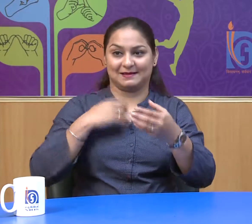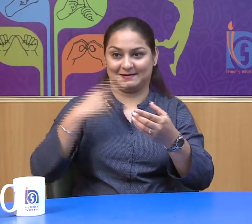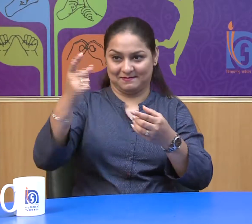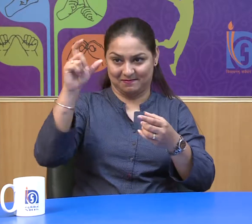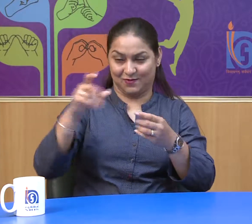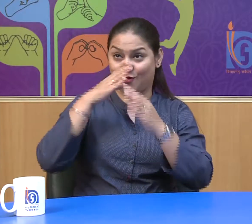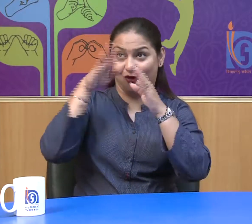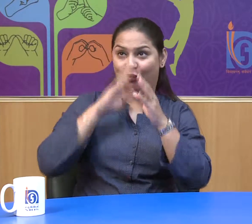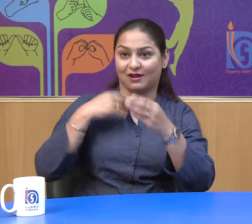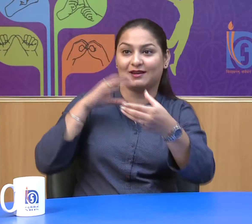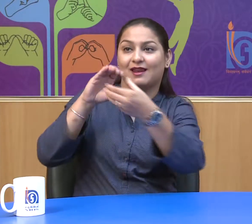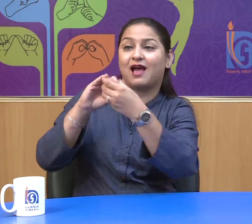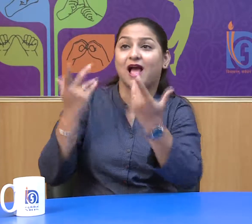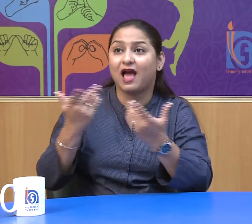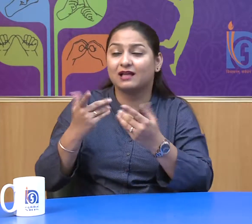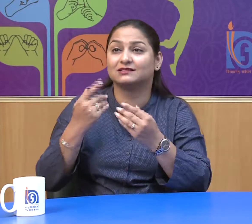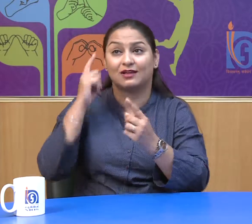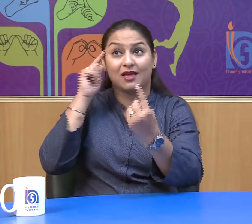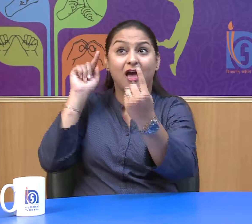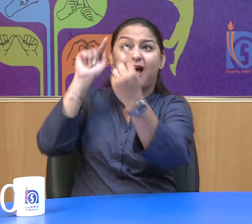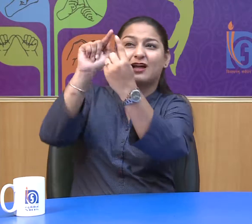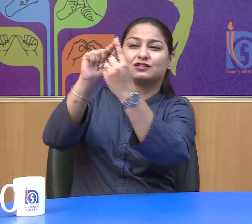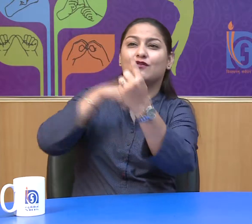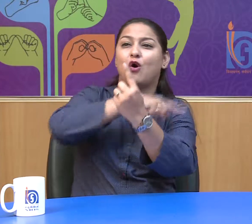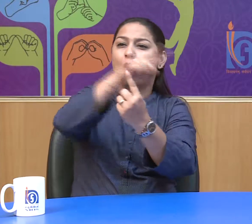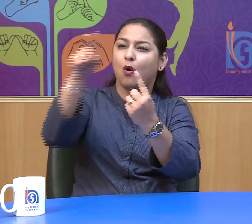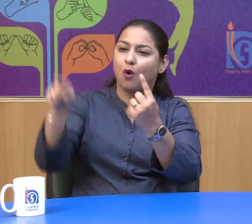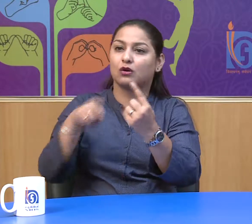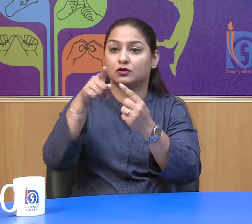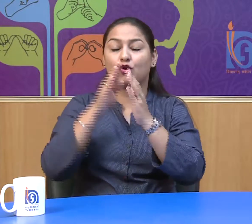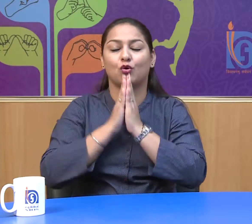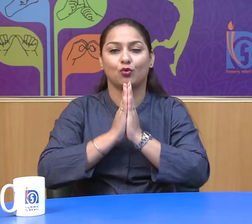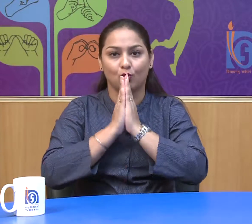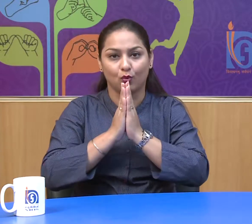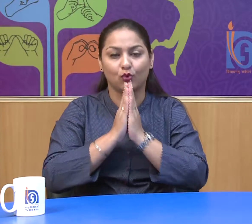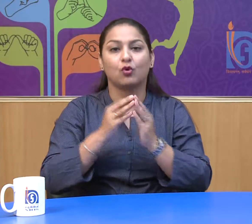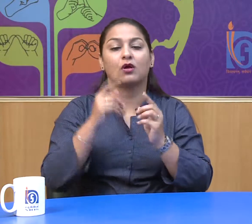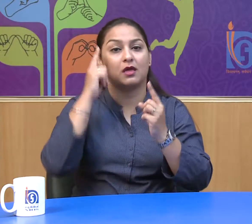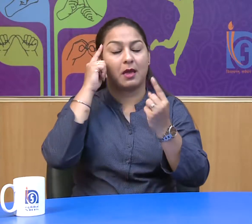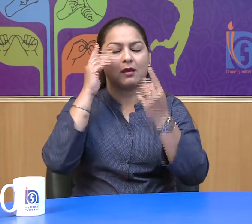God. To achieve all this, Guru or a Peer